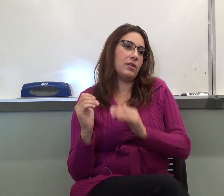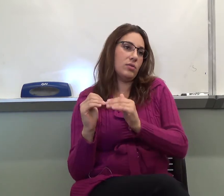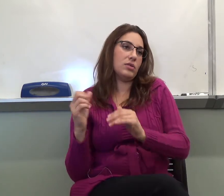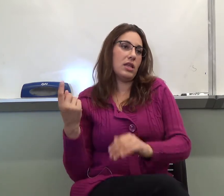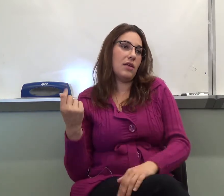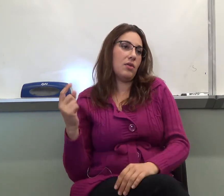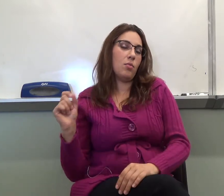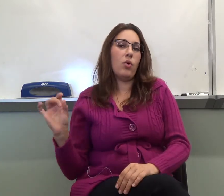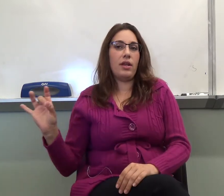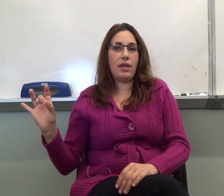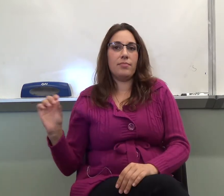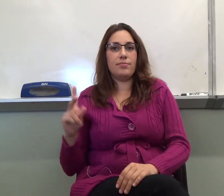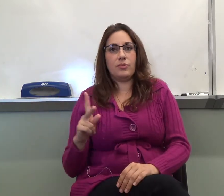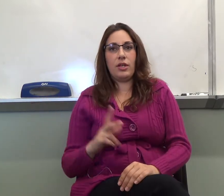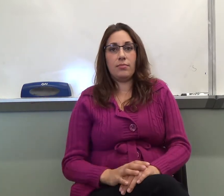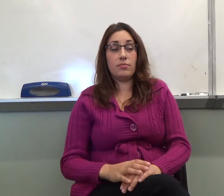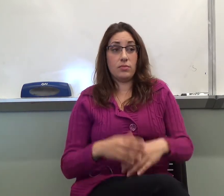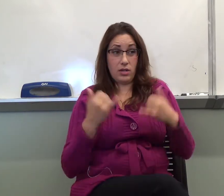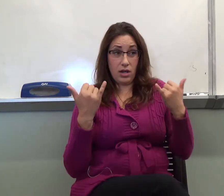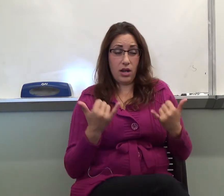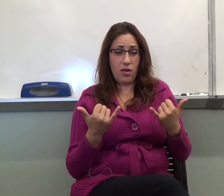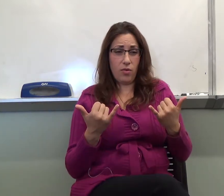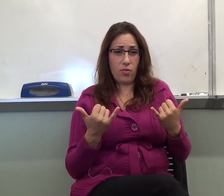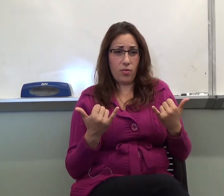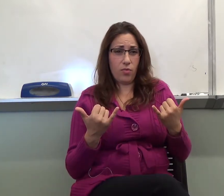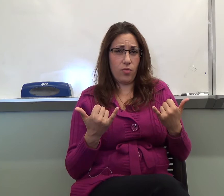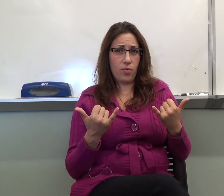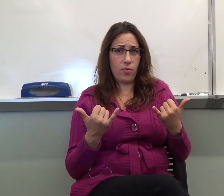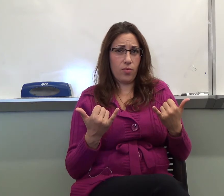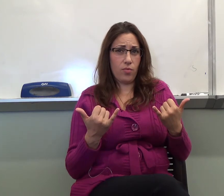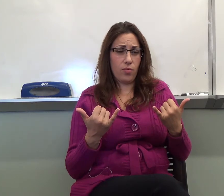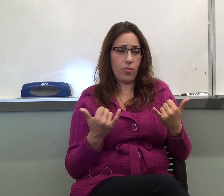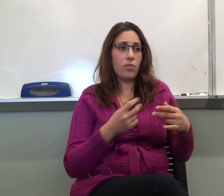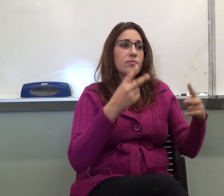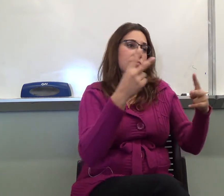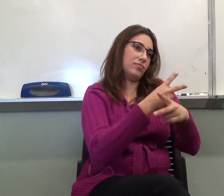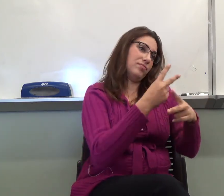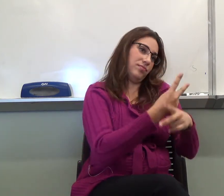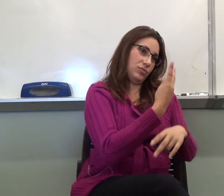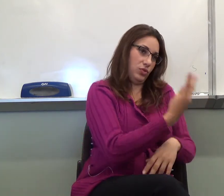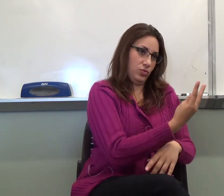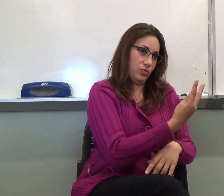Okay, now the problem is the multiplication by 2, so we undo it, we divide by it.